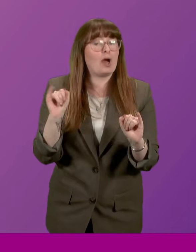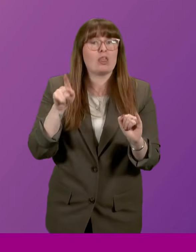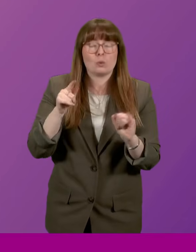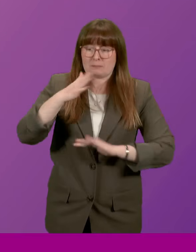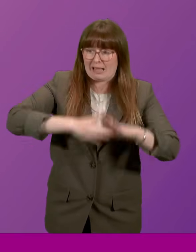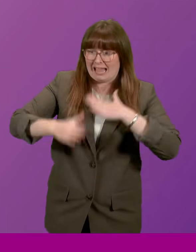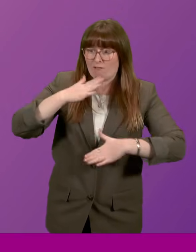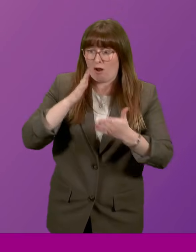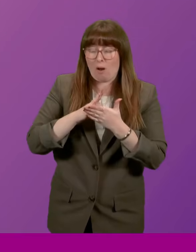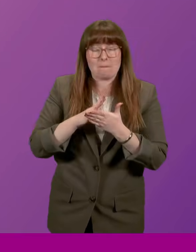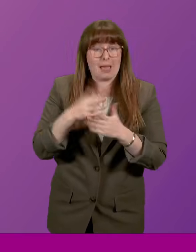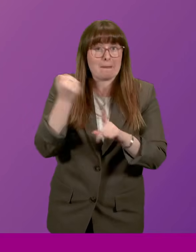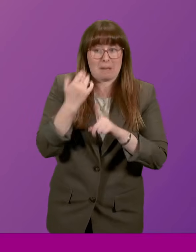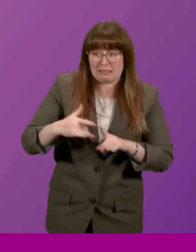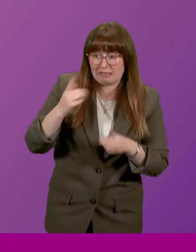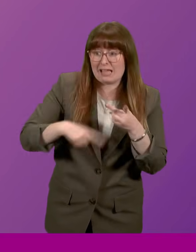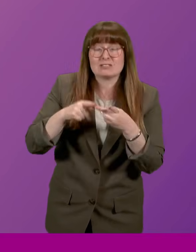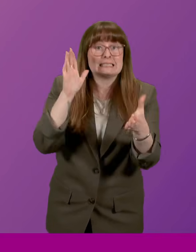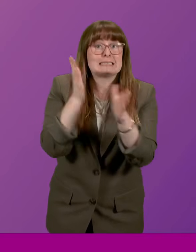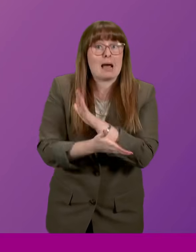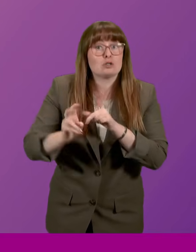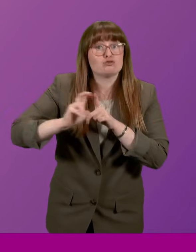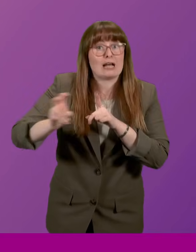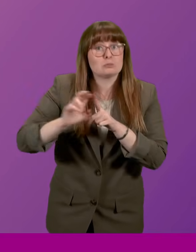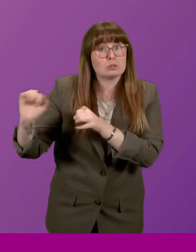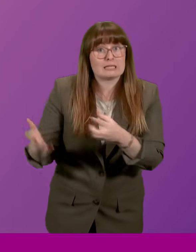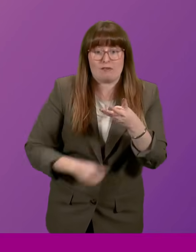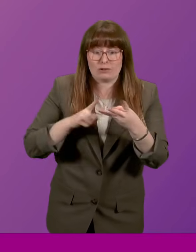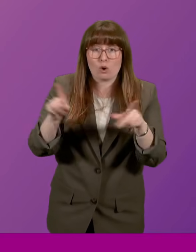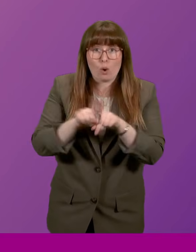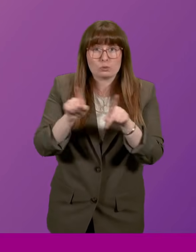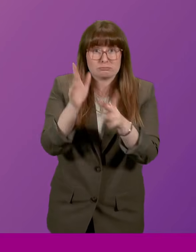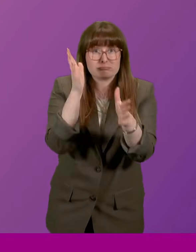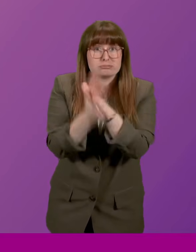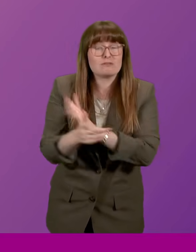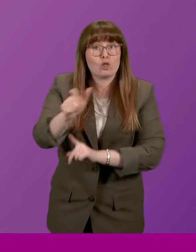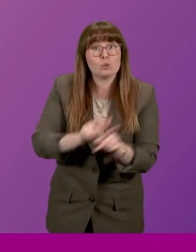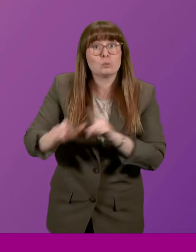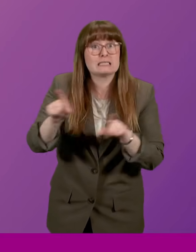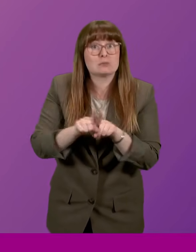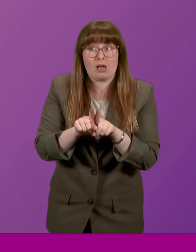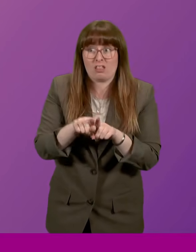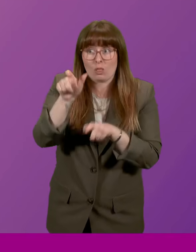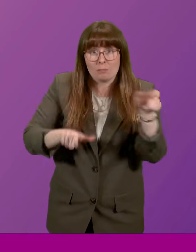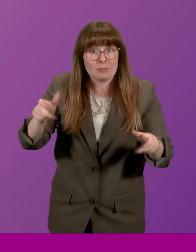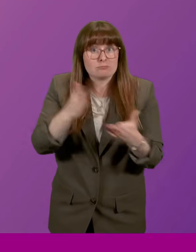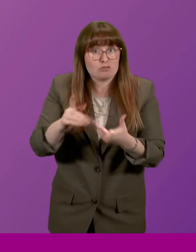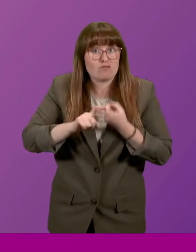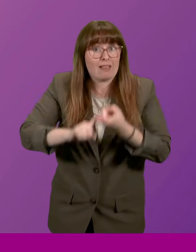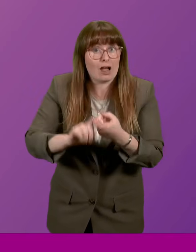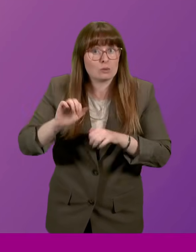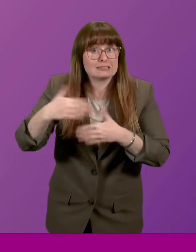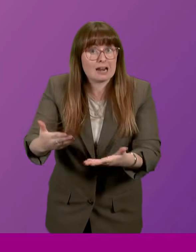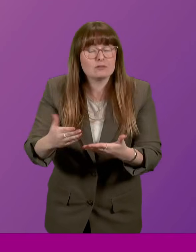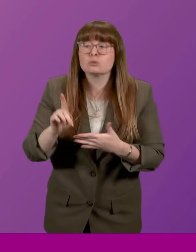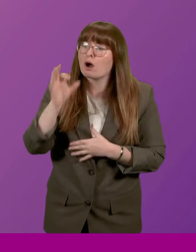endanger lives, damage vital transport services and cause significant disruption for the communities who rely upon them. So what